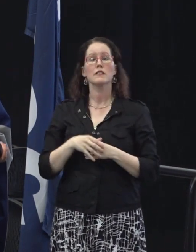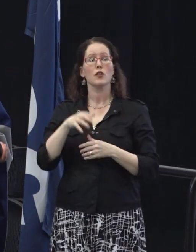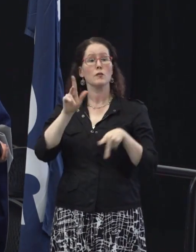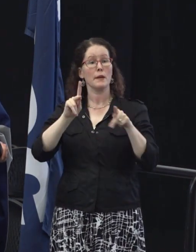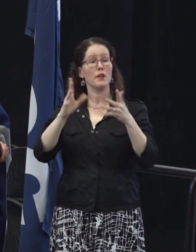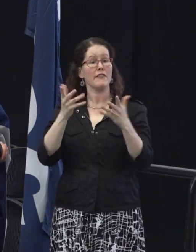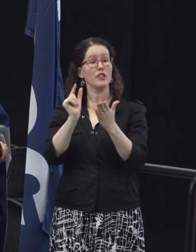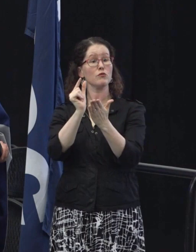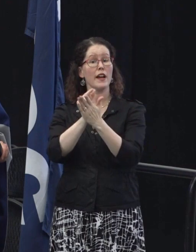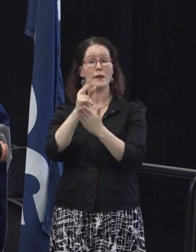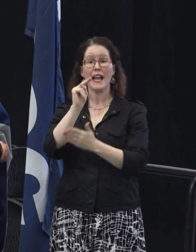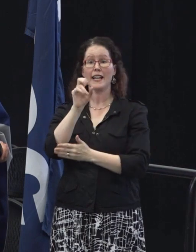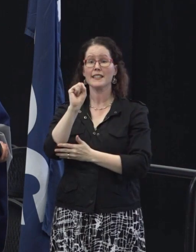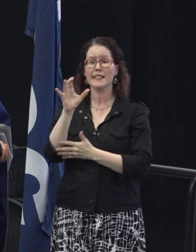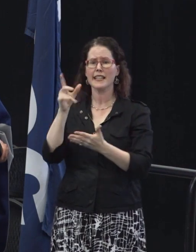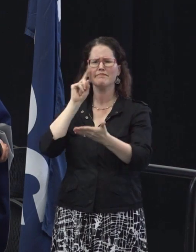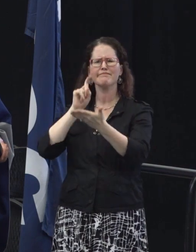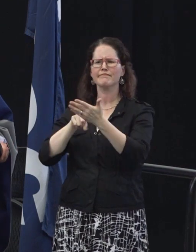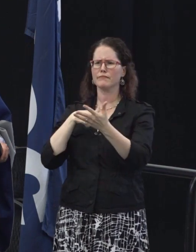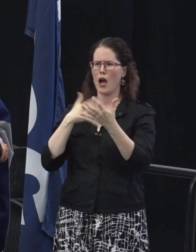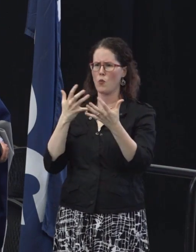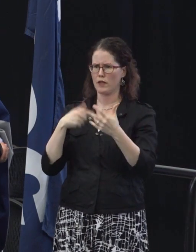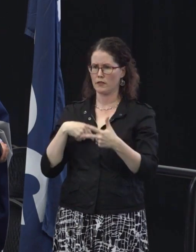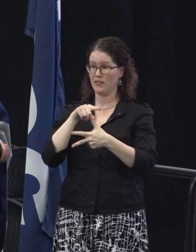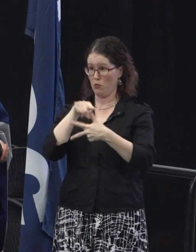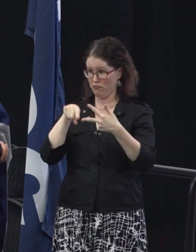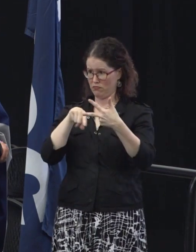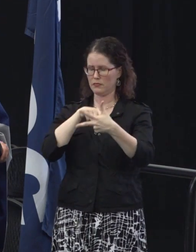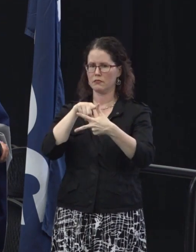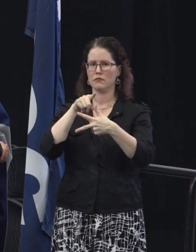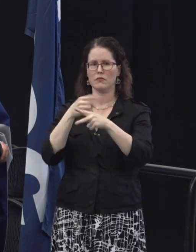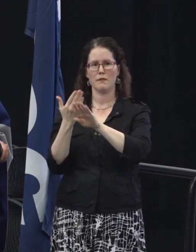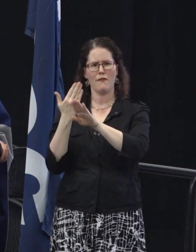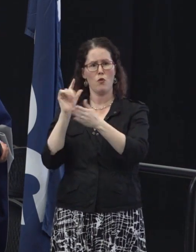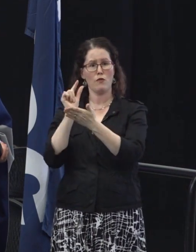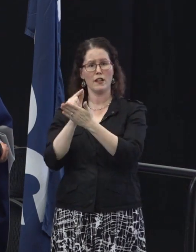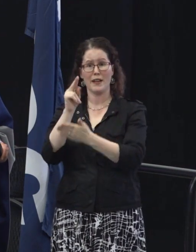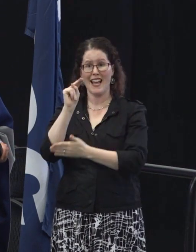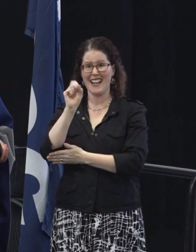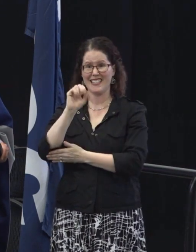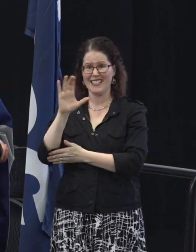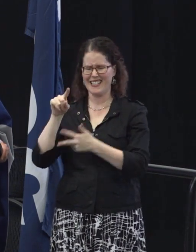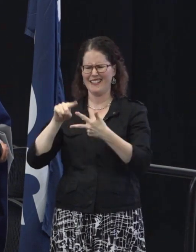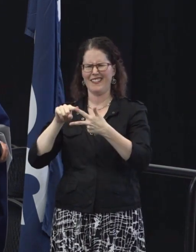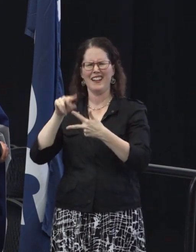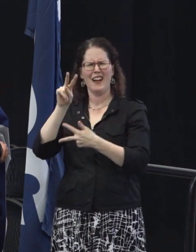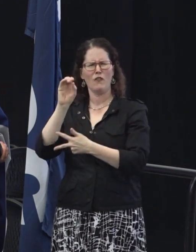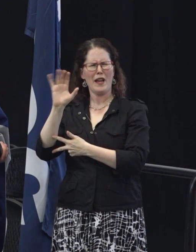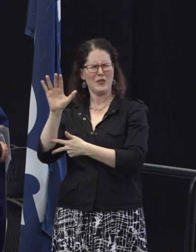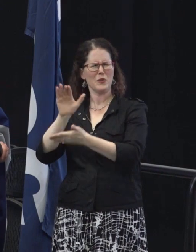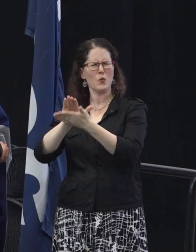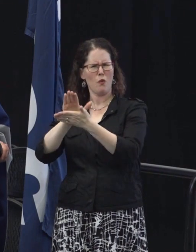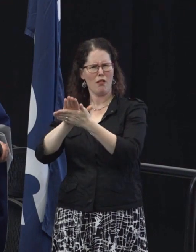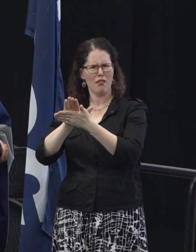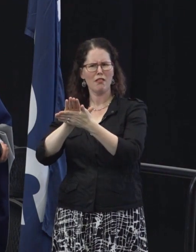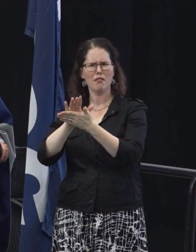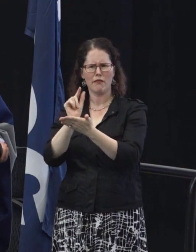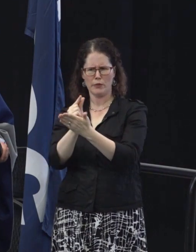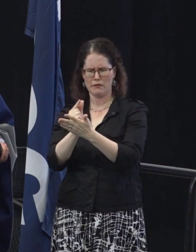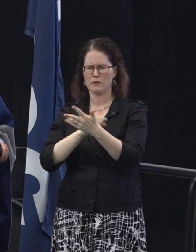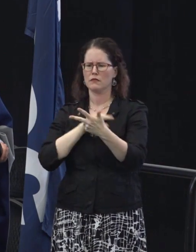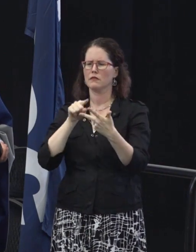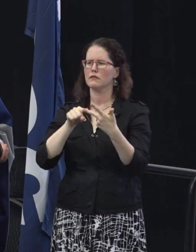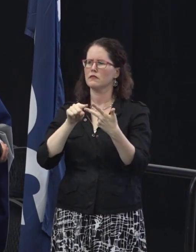joining us today. If you are a past graduate of NSCC or any of our predecessor institutions or schools, or